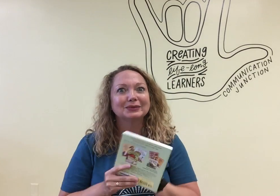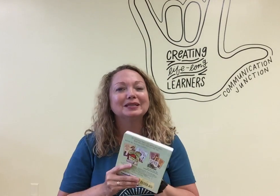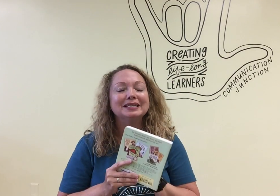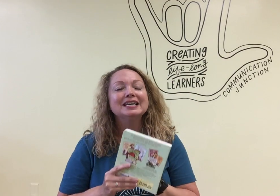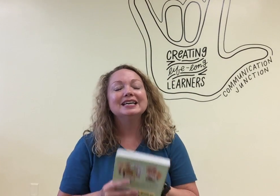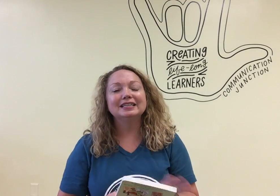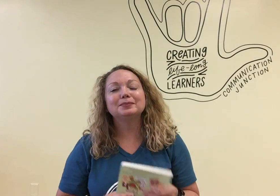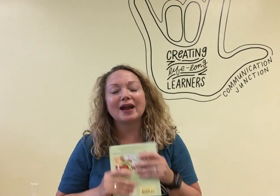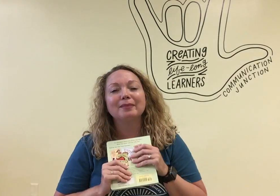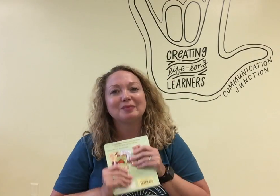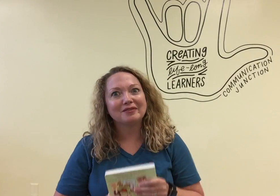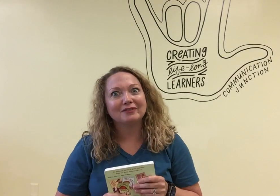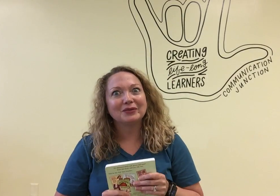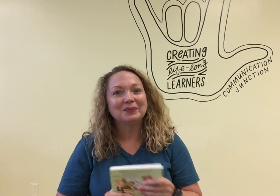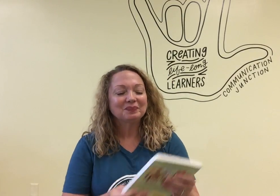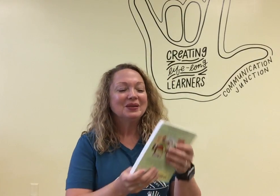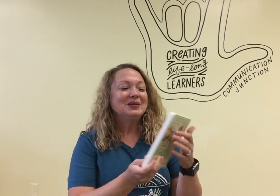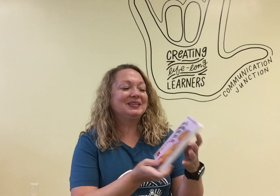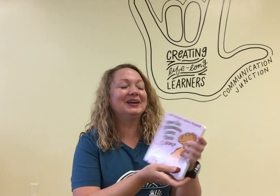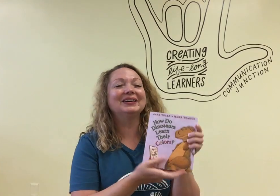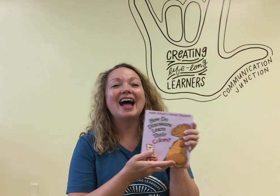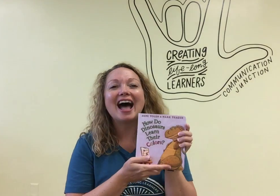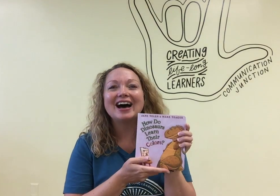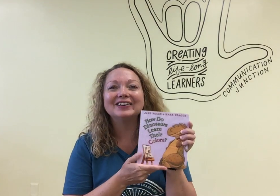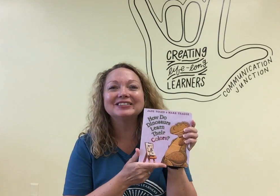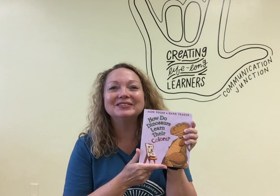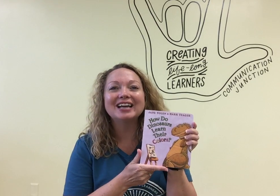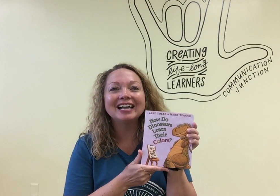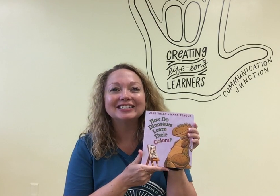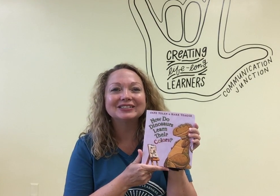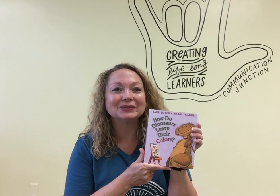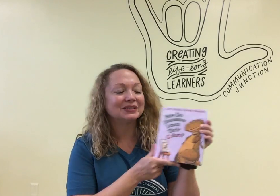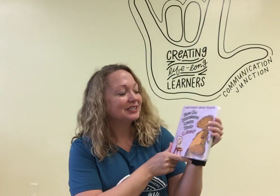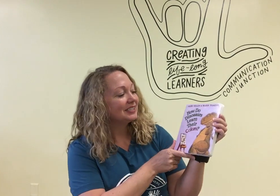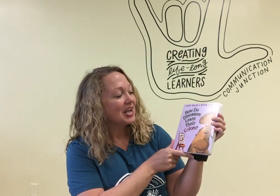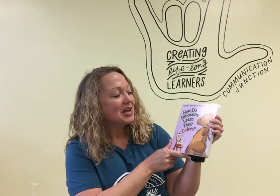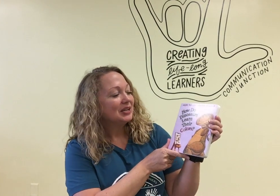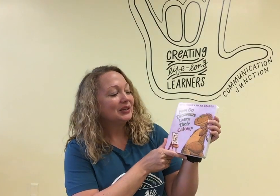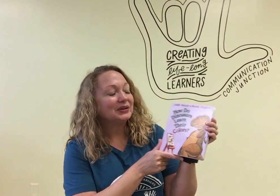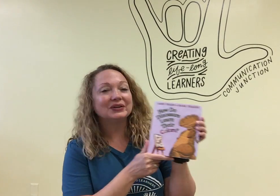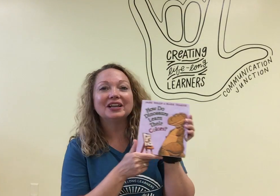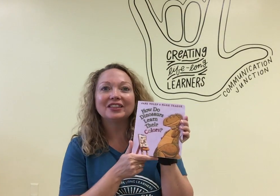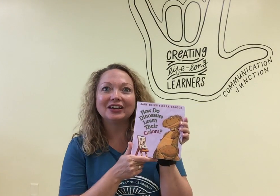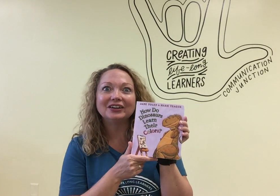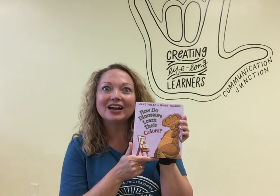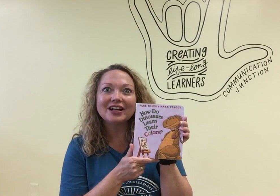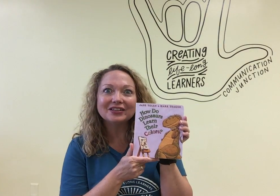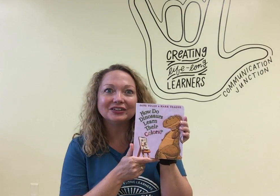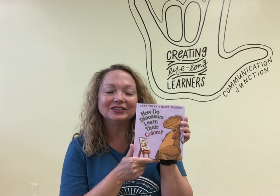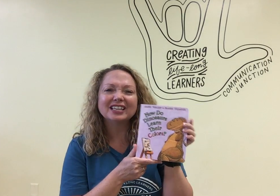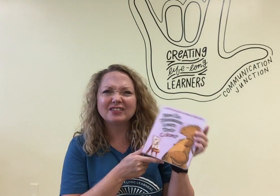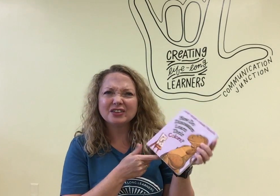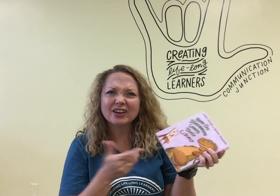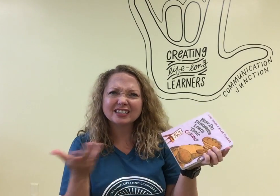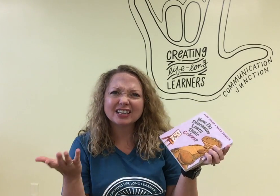one is perhaps my favorite one. So, how do dinosaurs learn their colors? Have you ever asked that